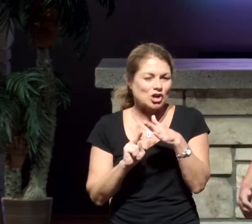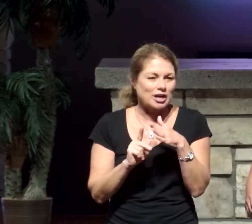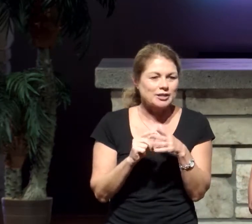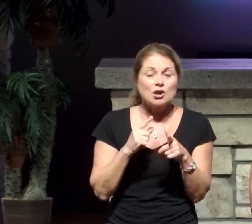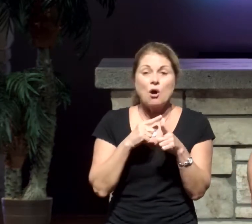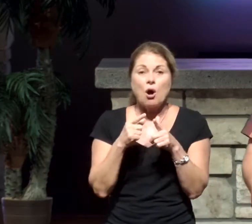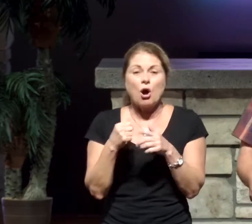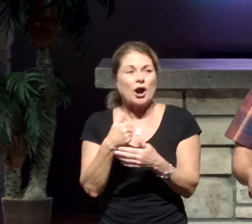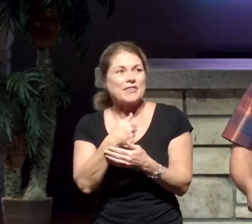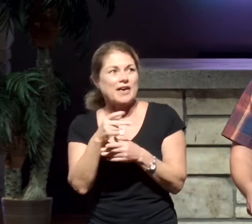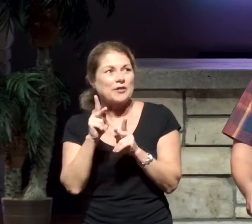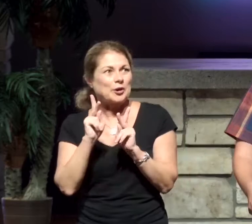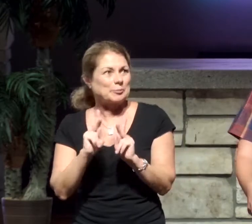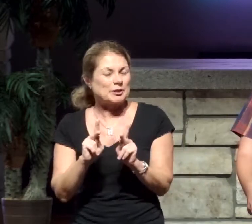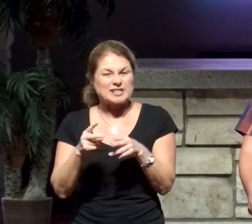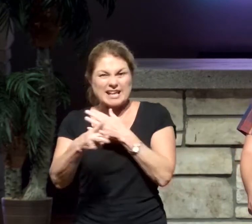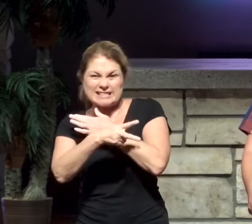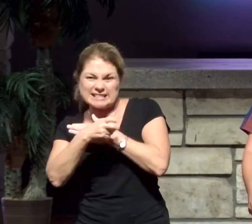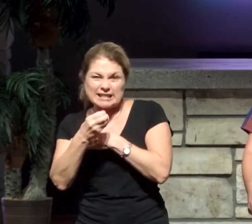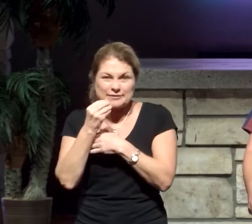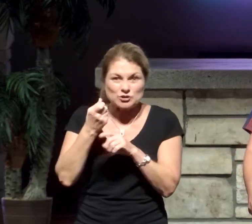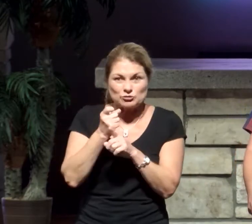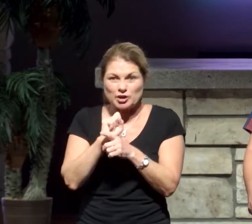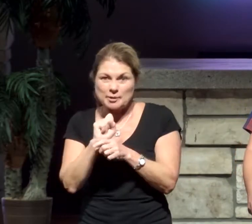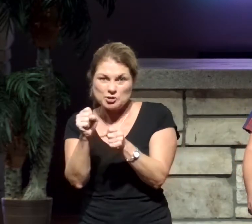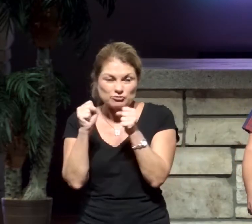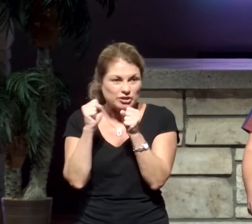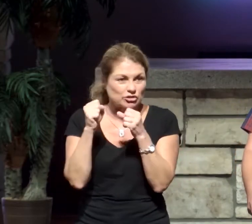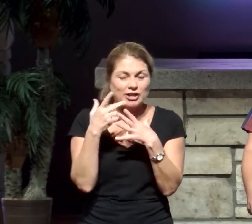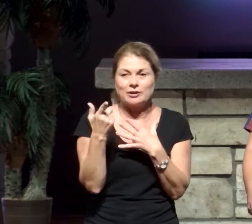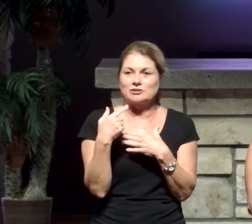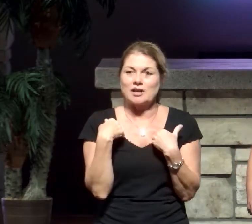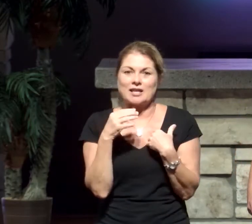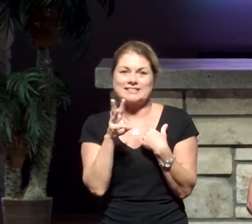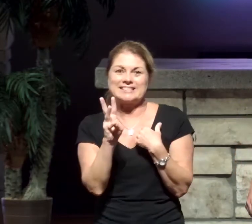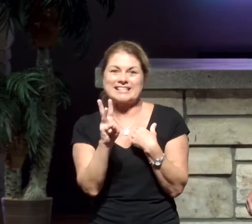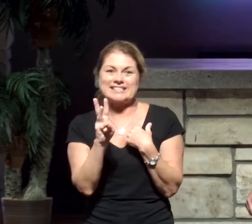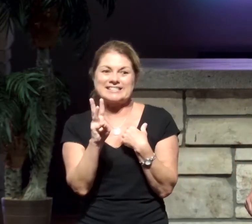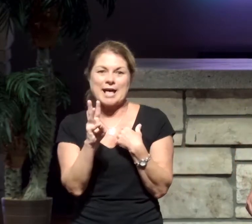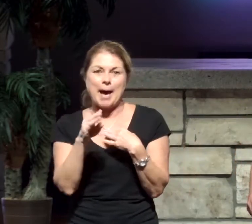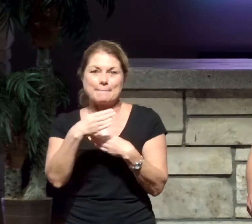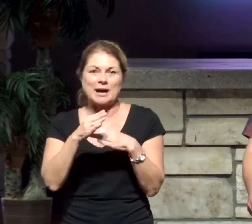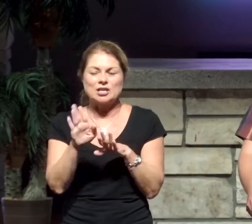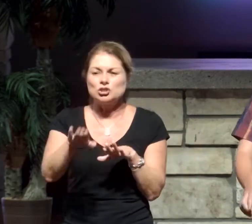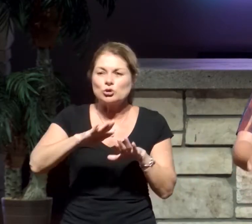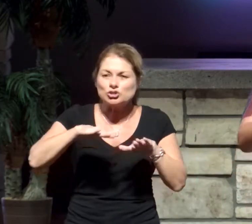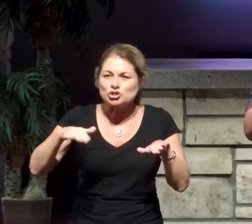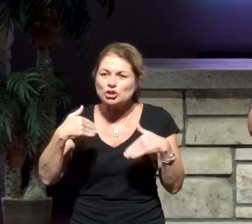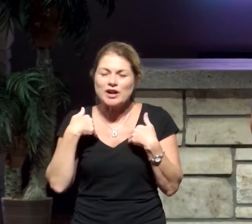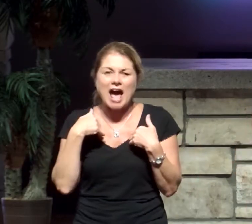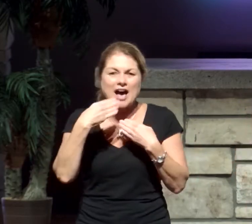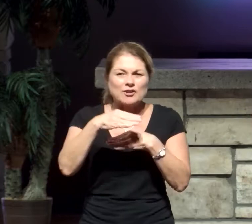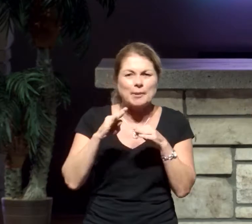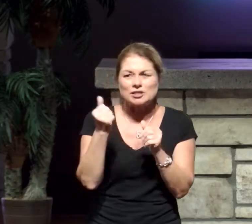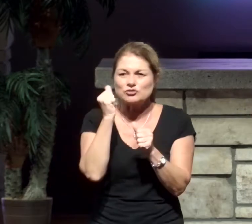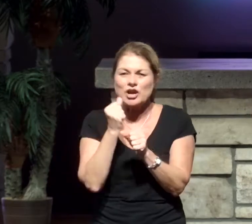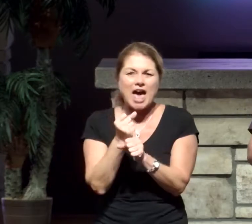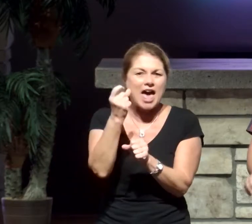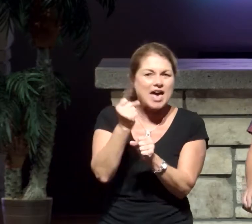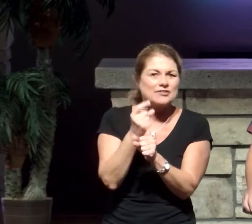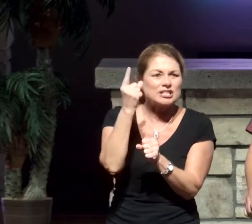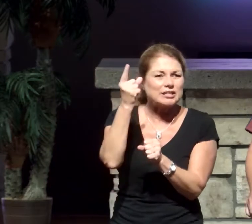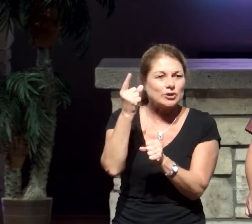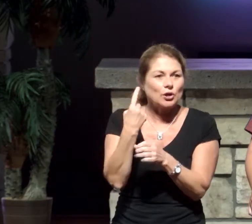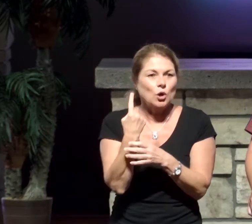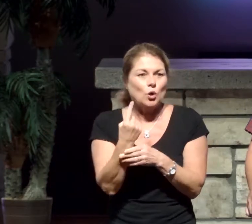from the community fridge. He's got 6 boxes, right? Your children have a box for every year. One of your children has a box for